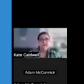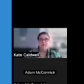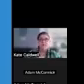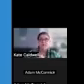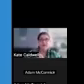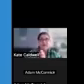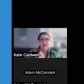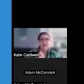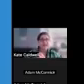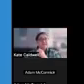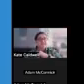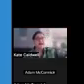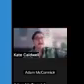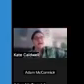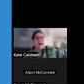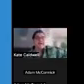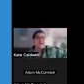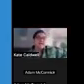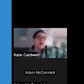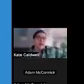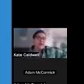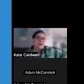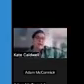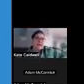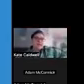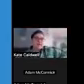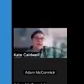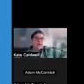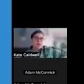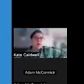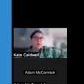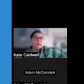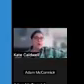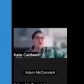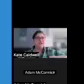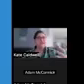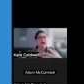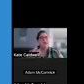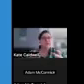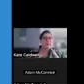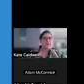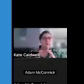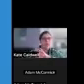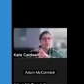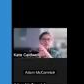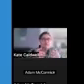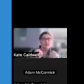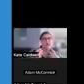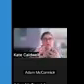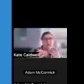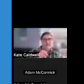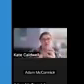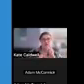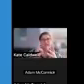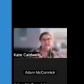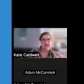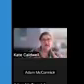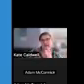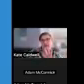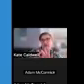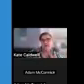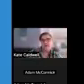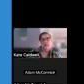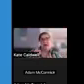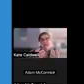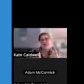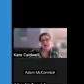methods to qualitative citizen data. And these go hand in hand. The core approaches have a little bit more to do with research design,